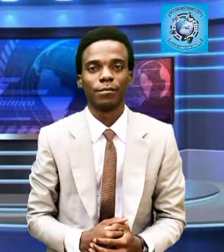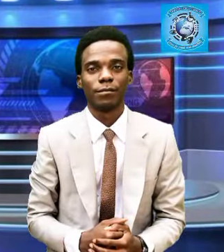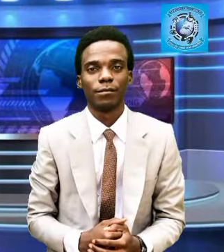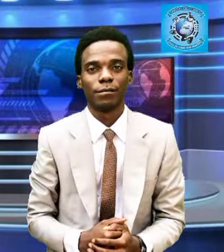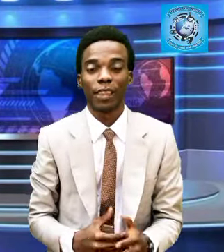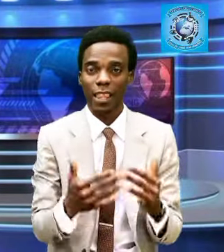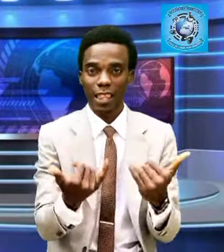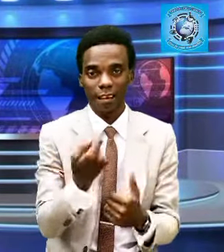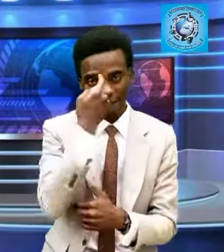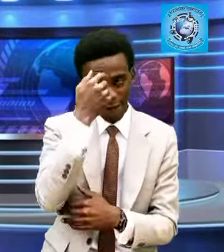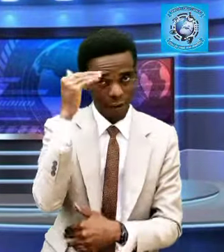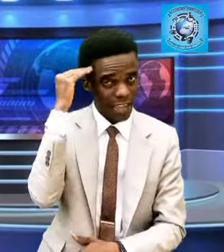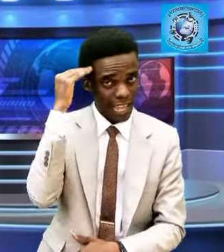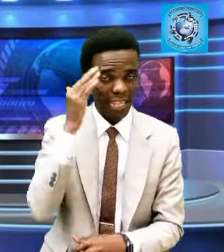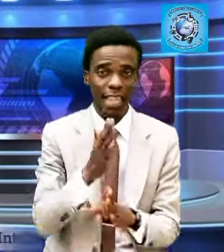Now for the headline.